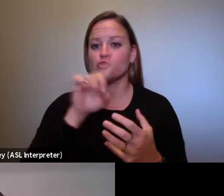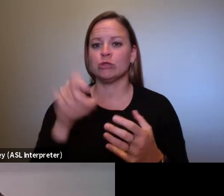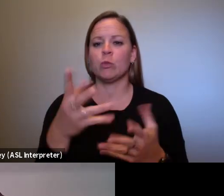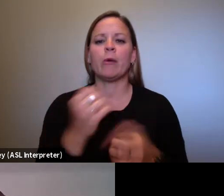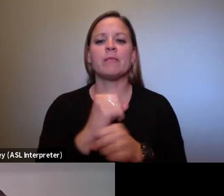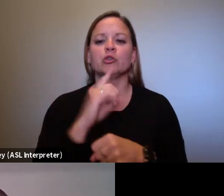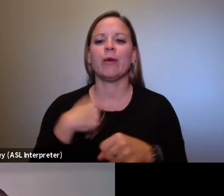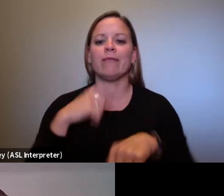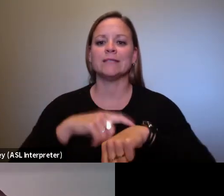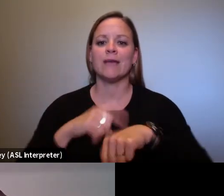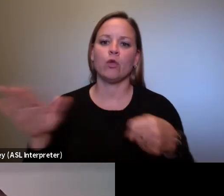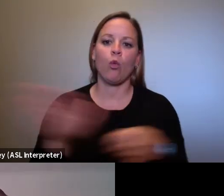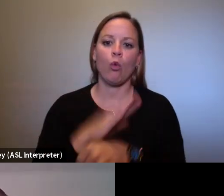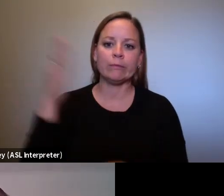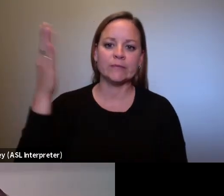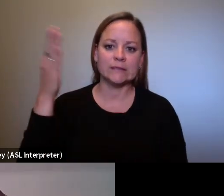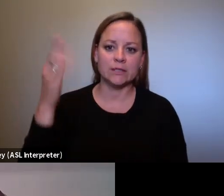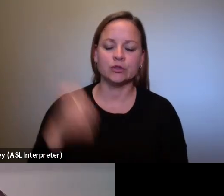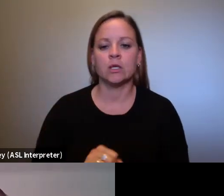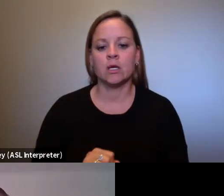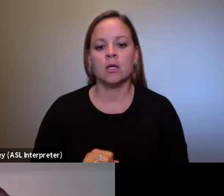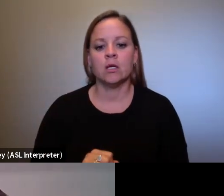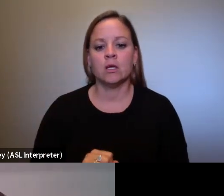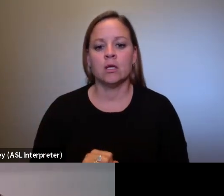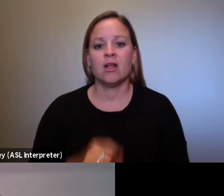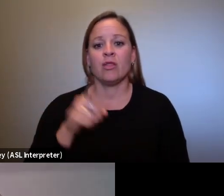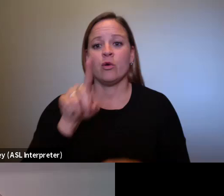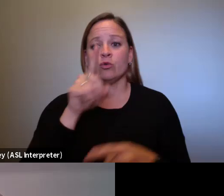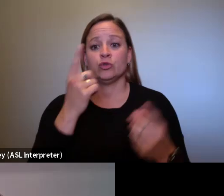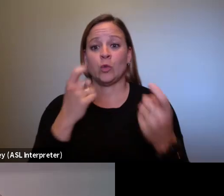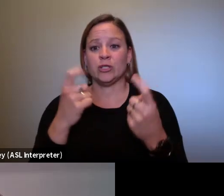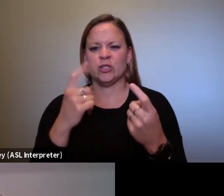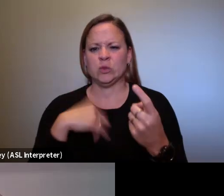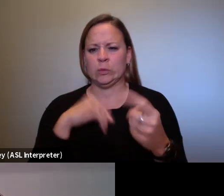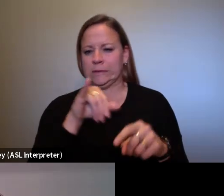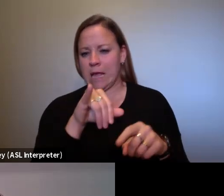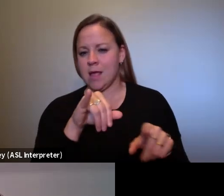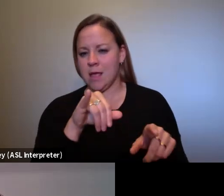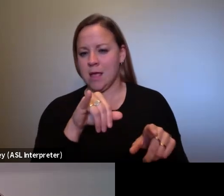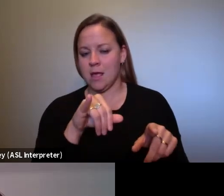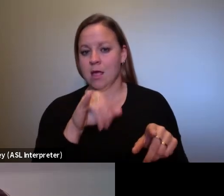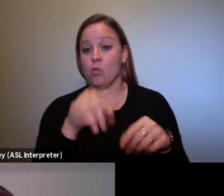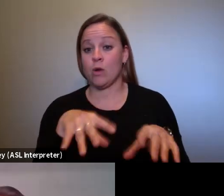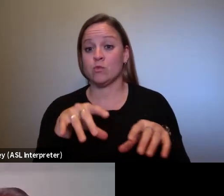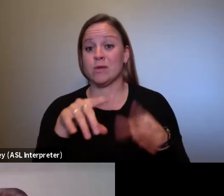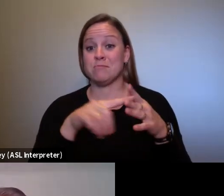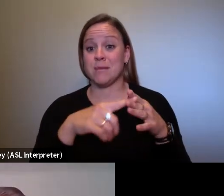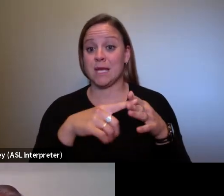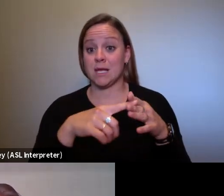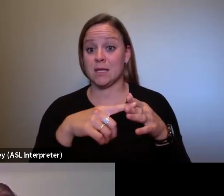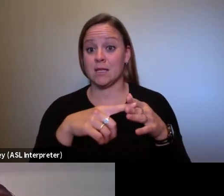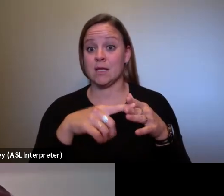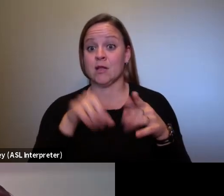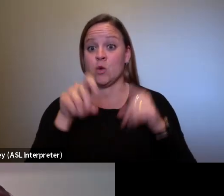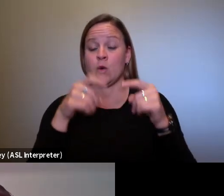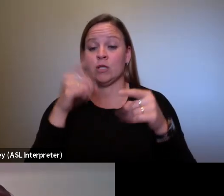time for the whole presentation and discussion. So those questions are not going anywhere. And when we take when we begin our Q&A break at the